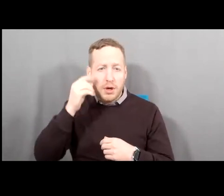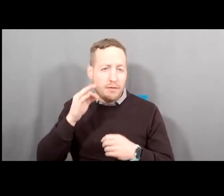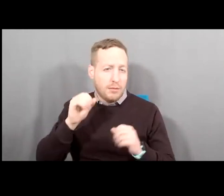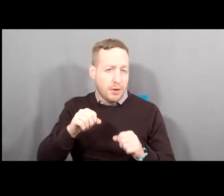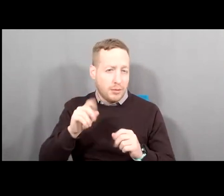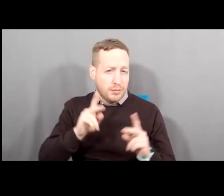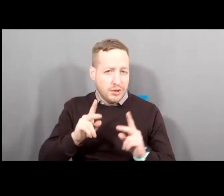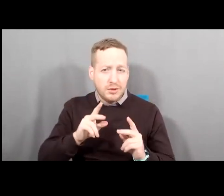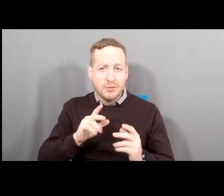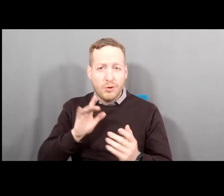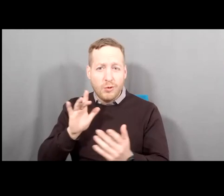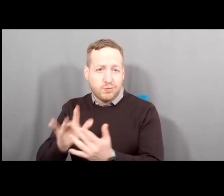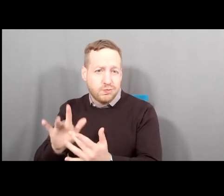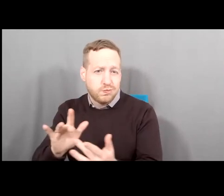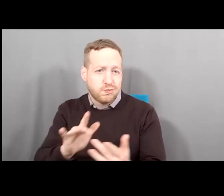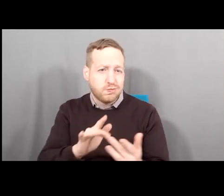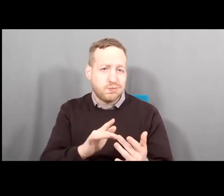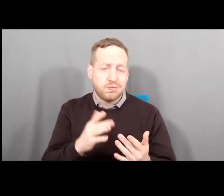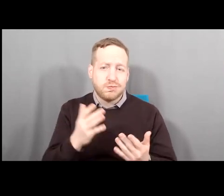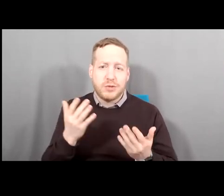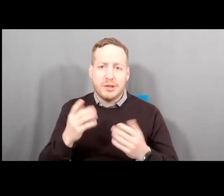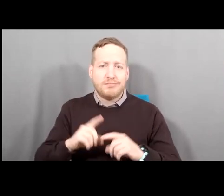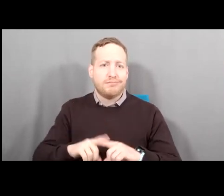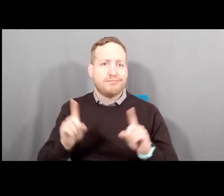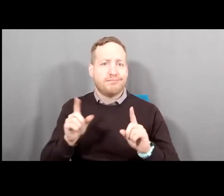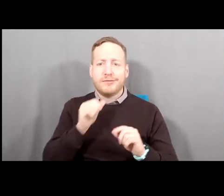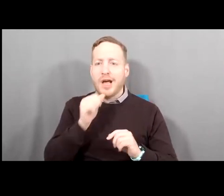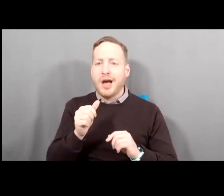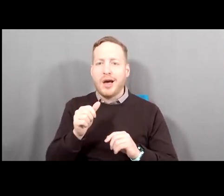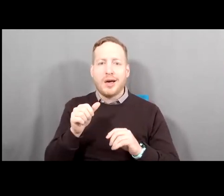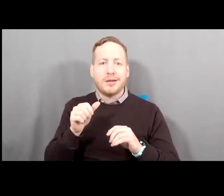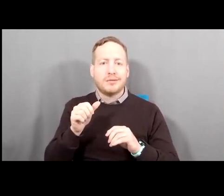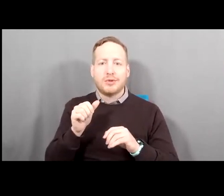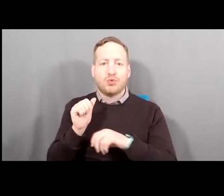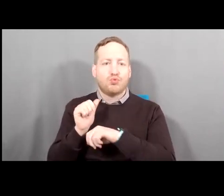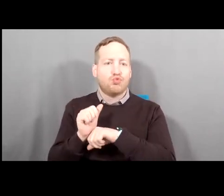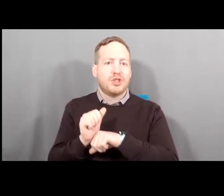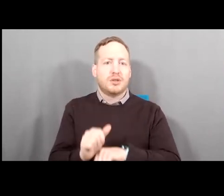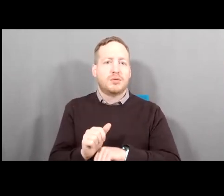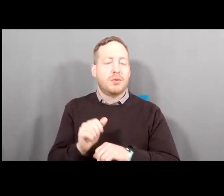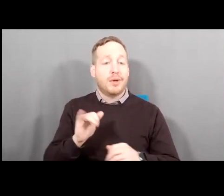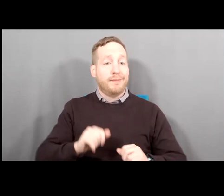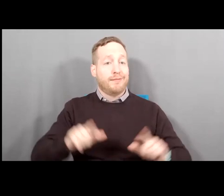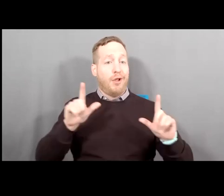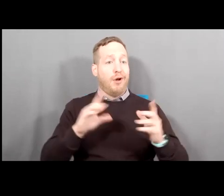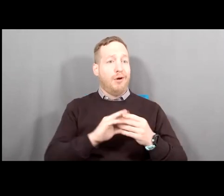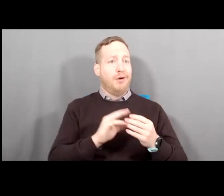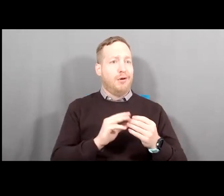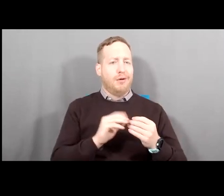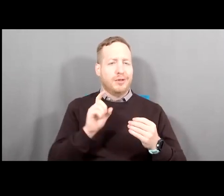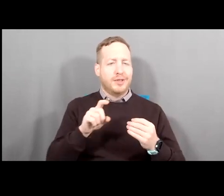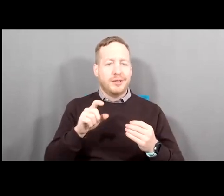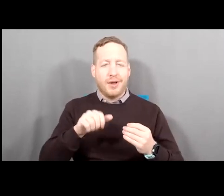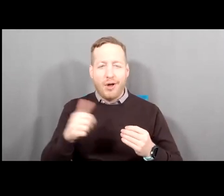Some of you might think of some people who you may want to reach out to, some people who are different, maybe